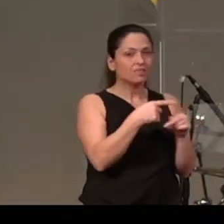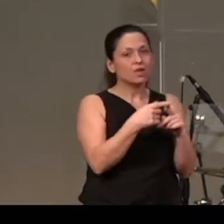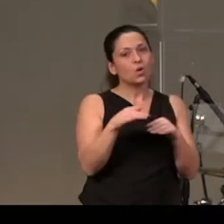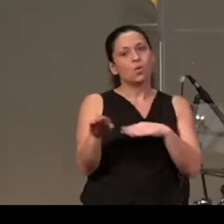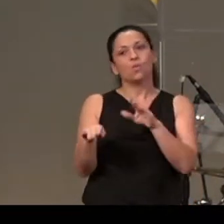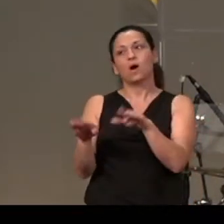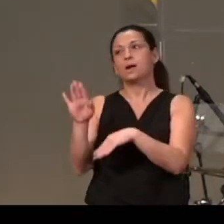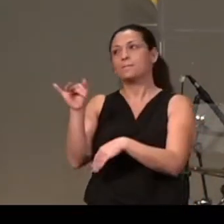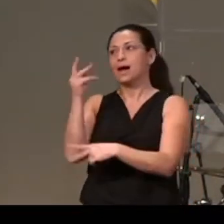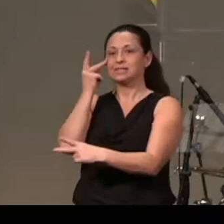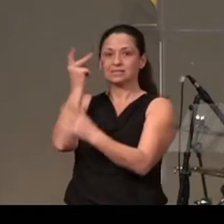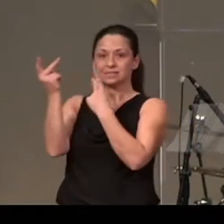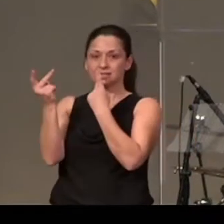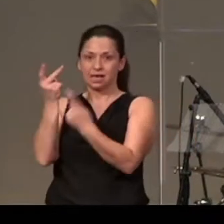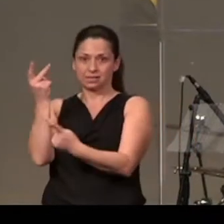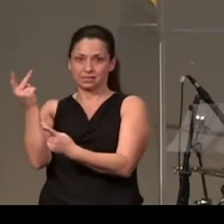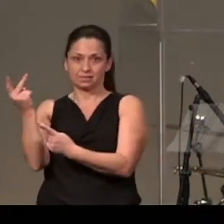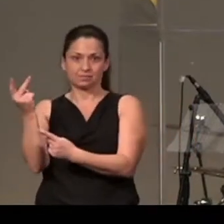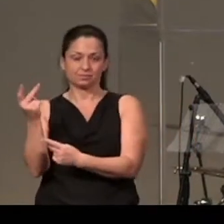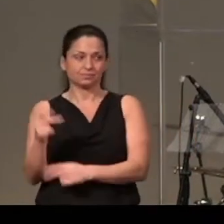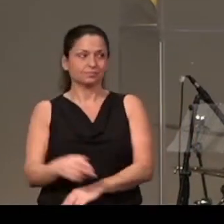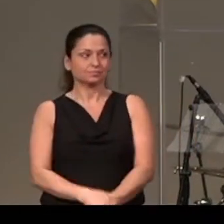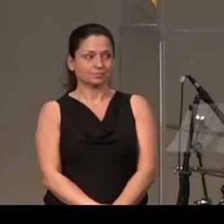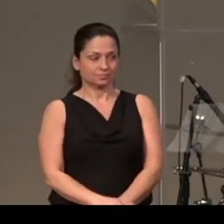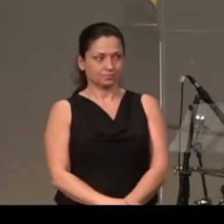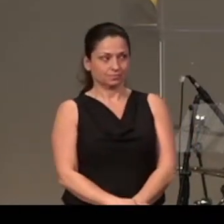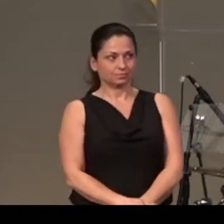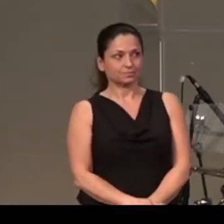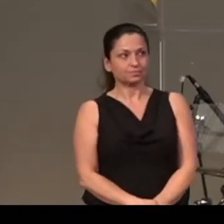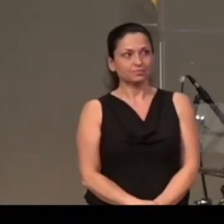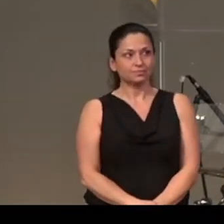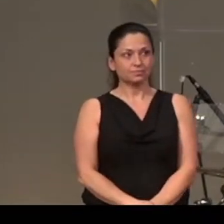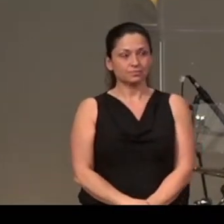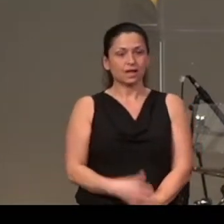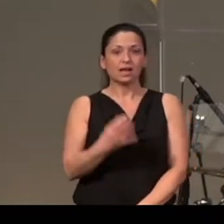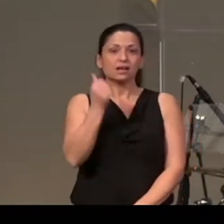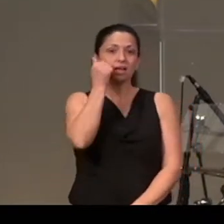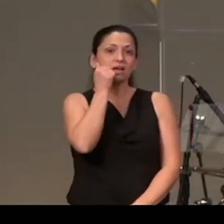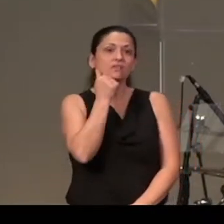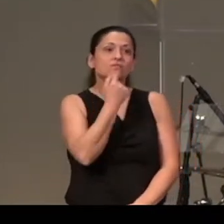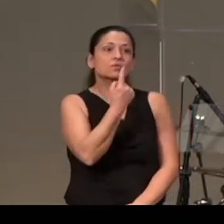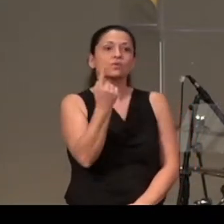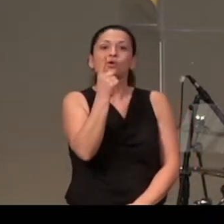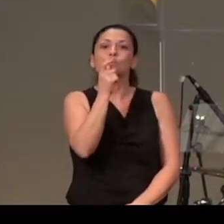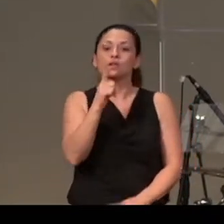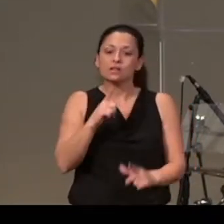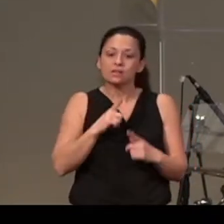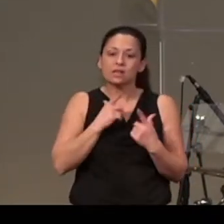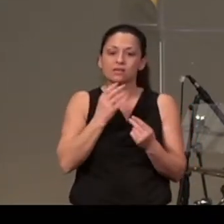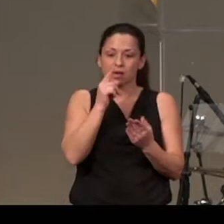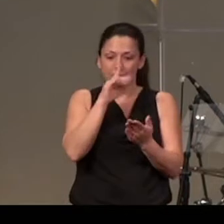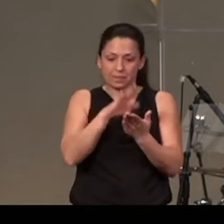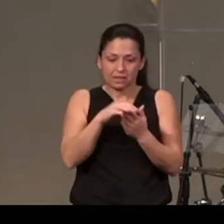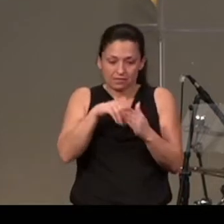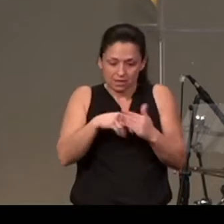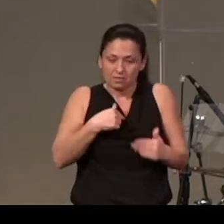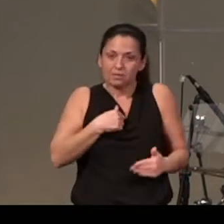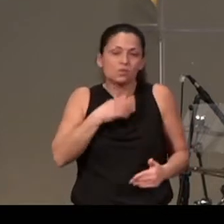one who believes in me will live even if he dies. And everyone who lives and believes in me will never die. Do you believe